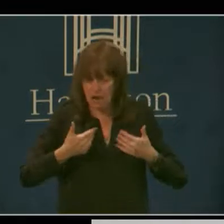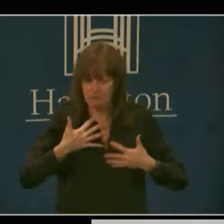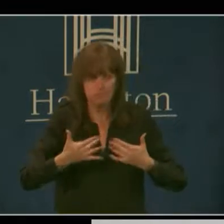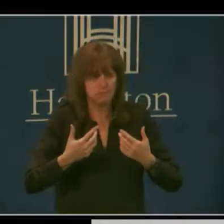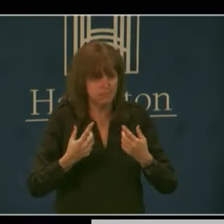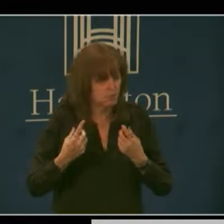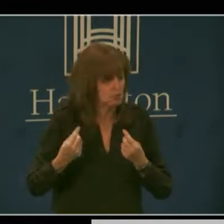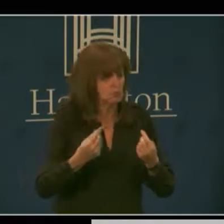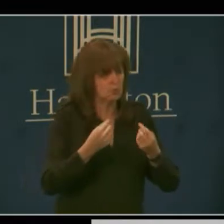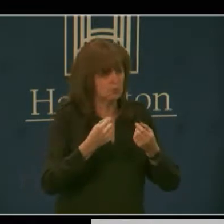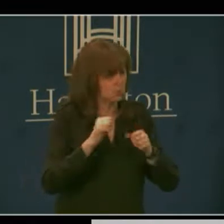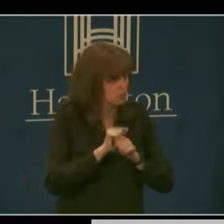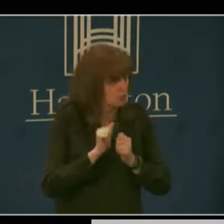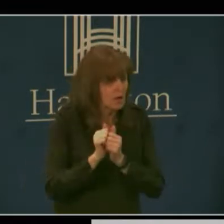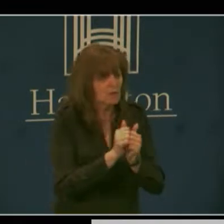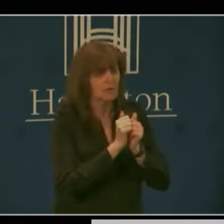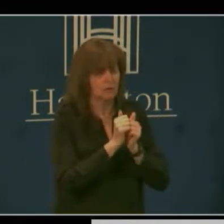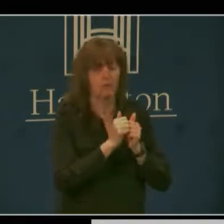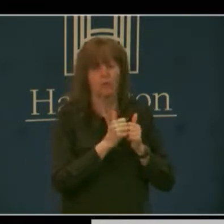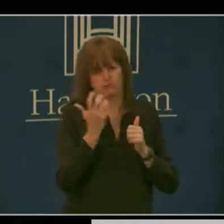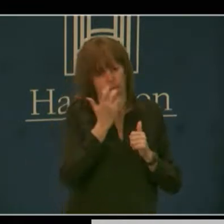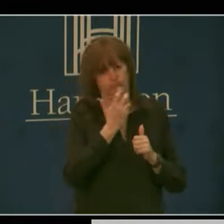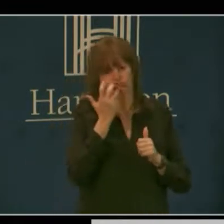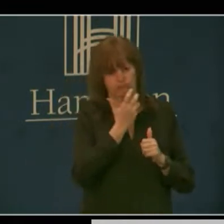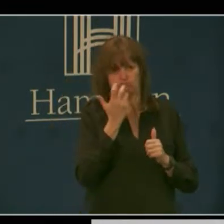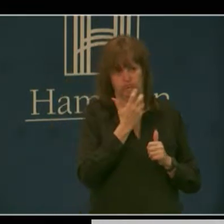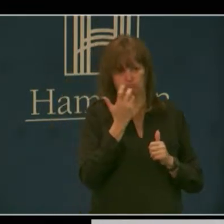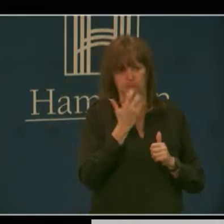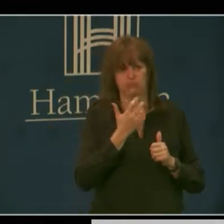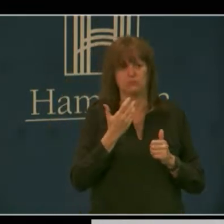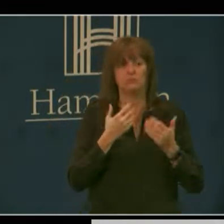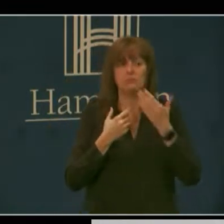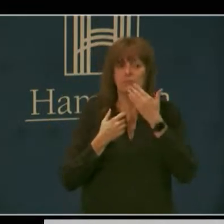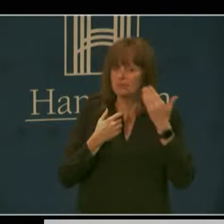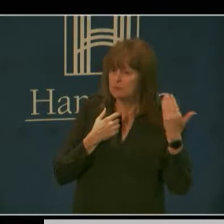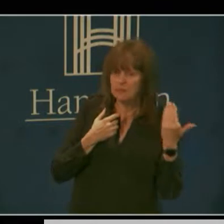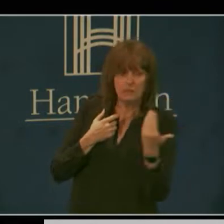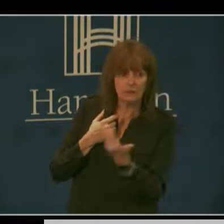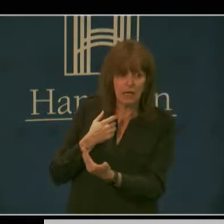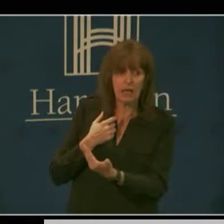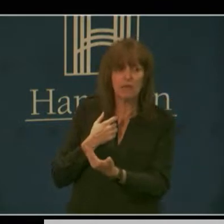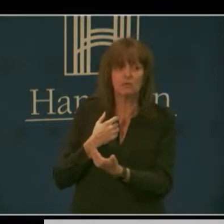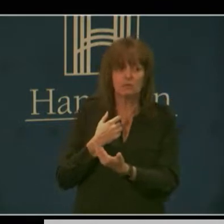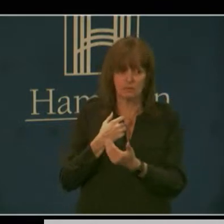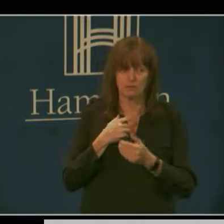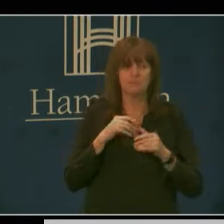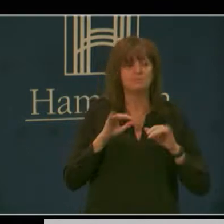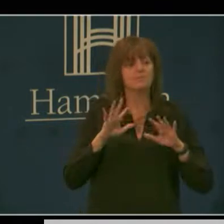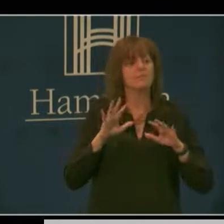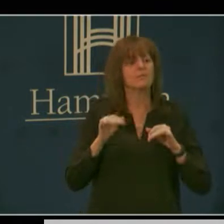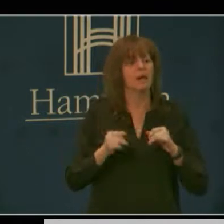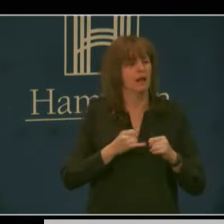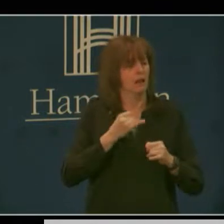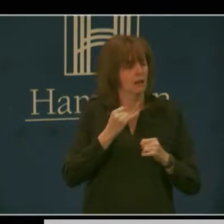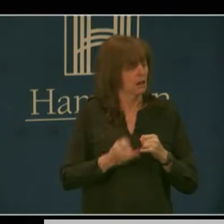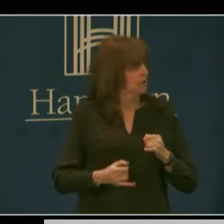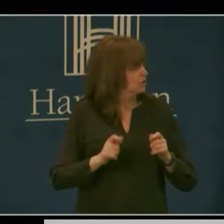Johnson, thank you very much. And I believe on that note, we will be wrapping up this one-hour virtual town hall.